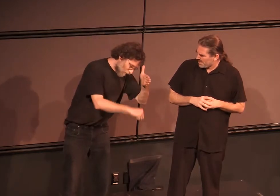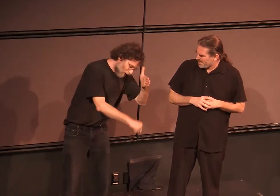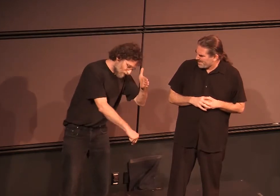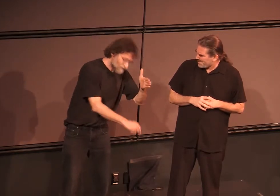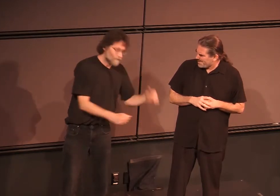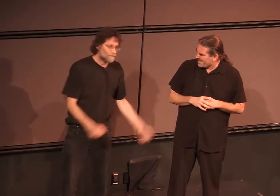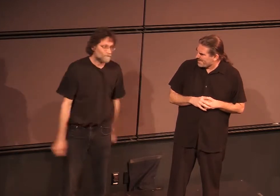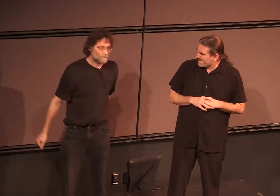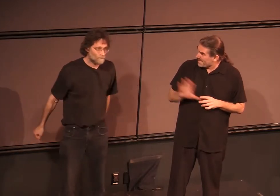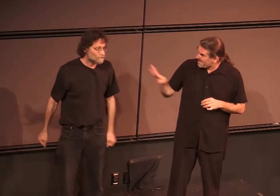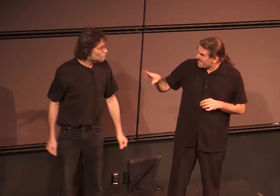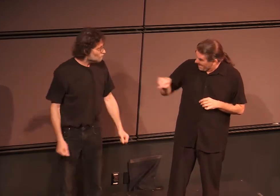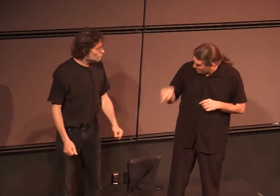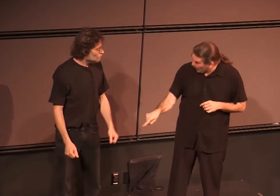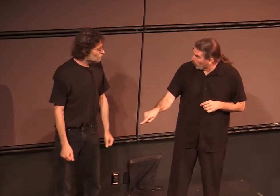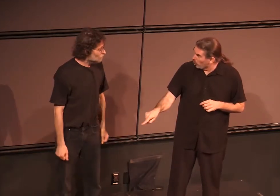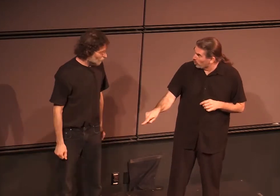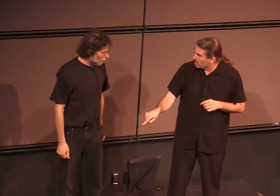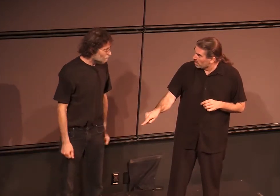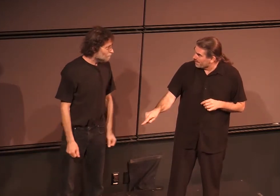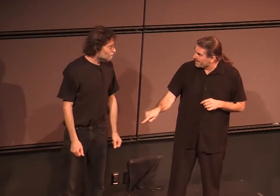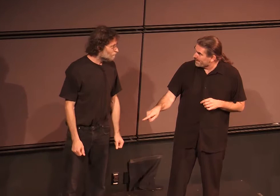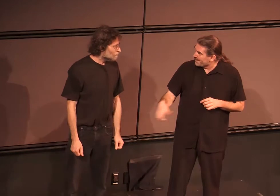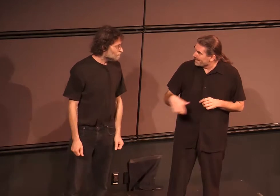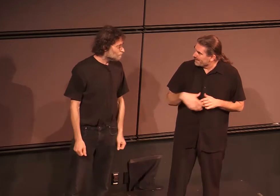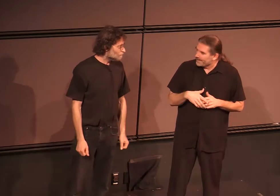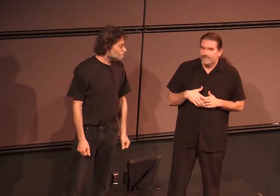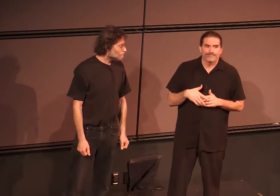mines. Yeah.